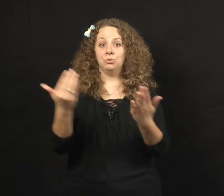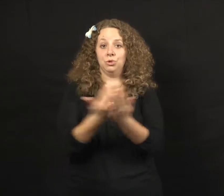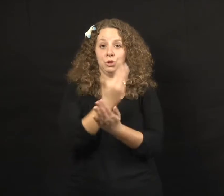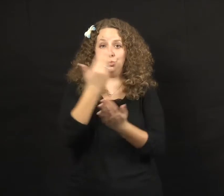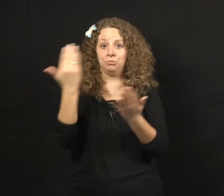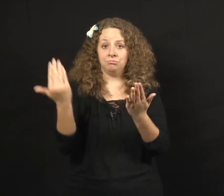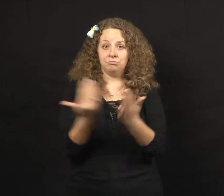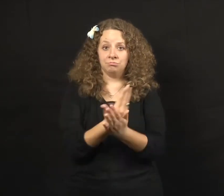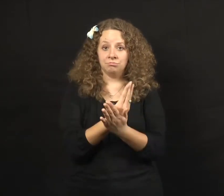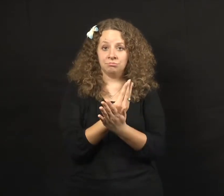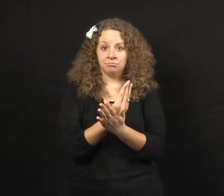New.